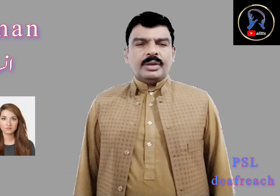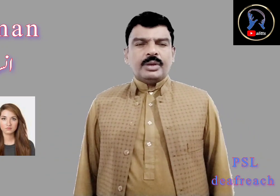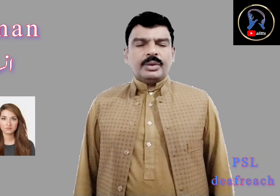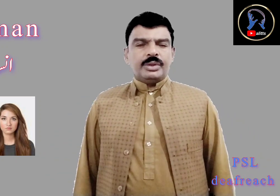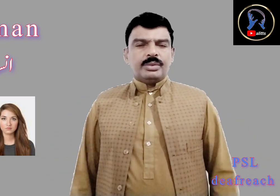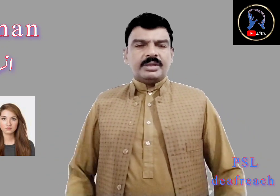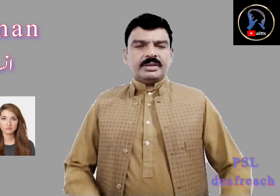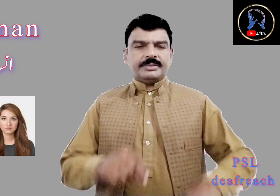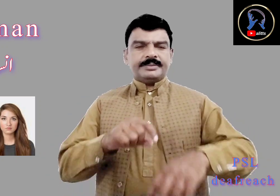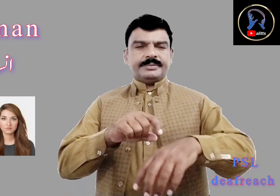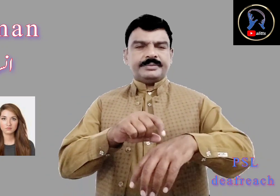human